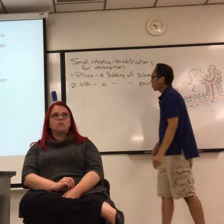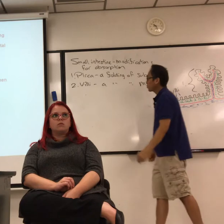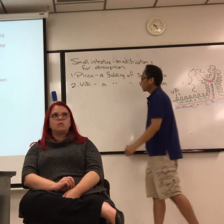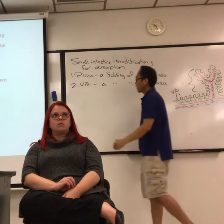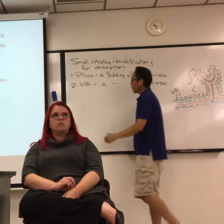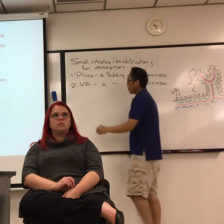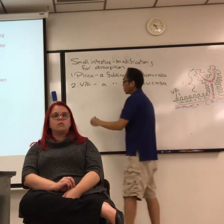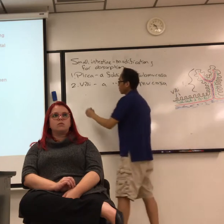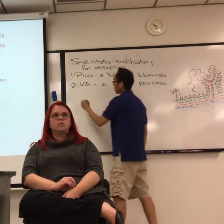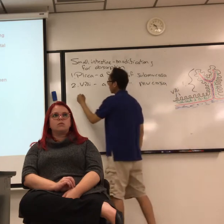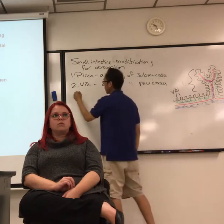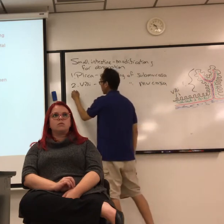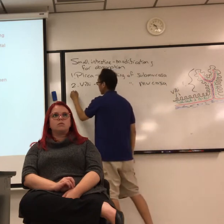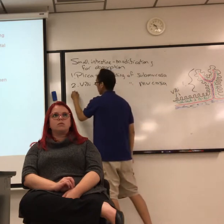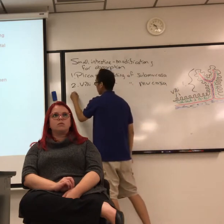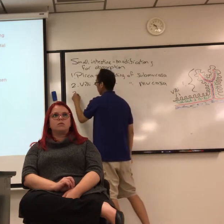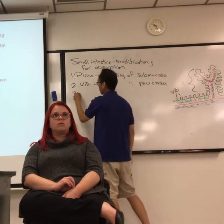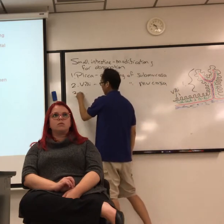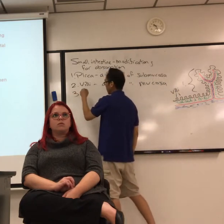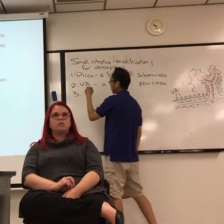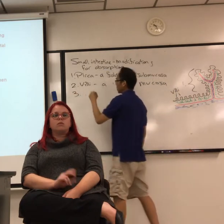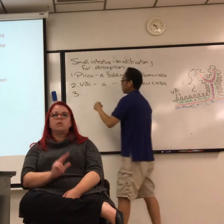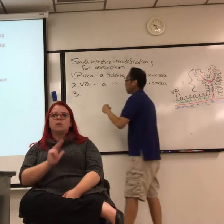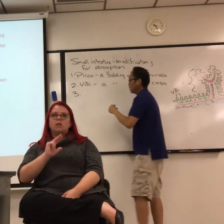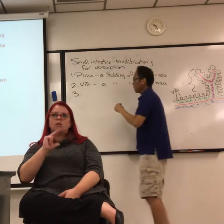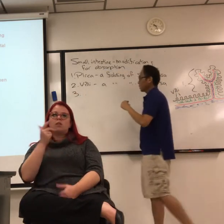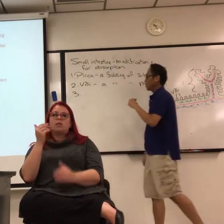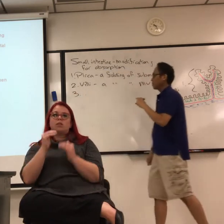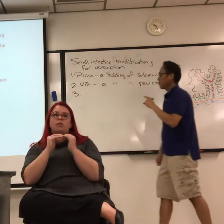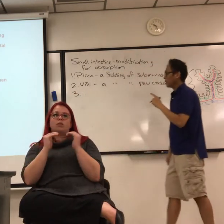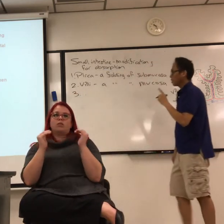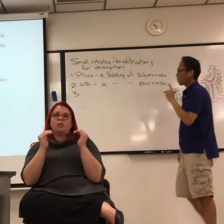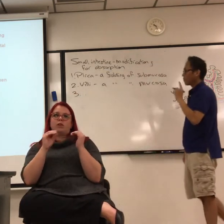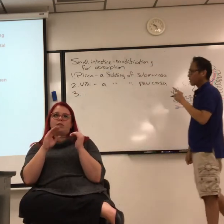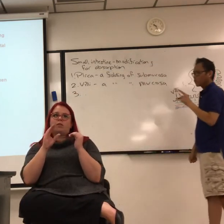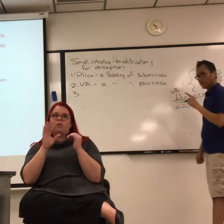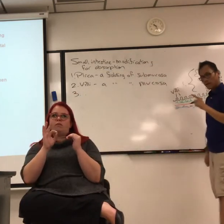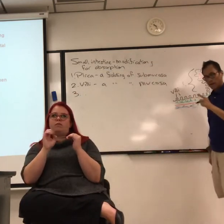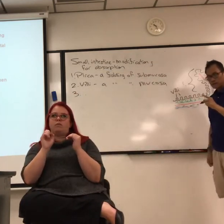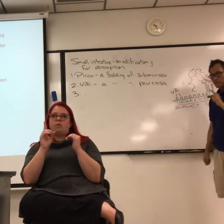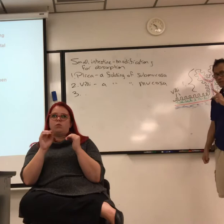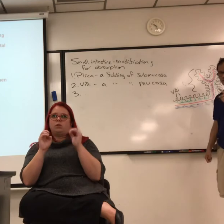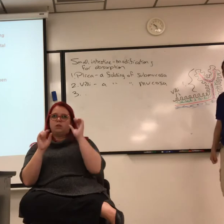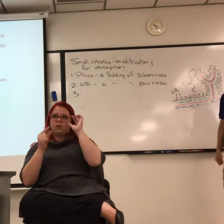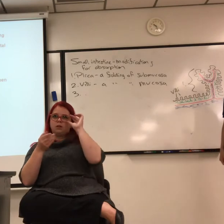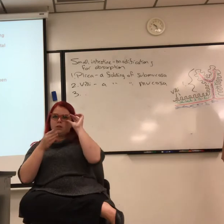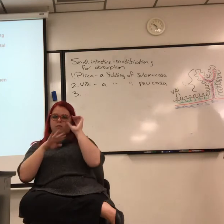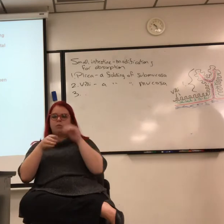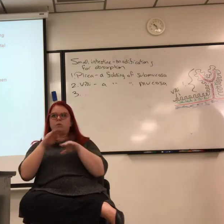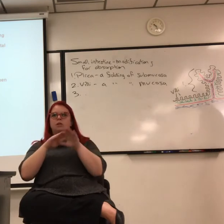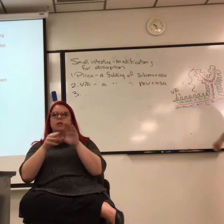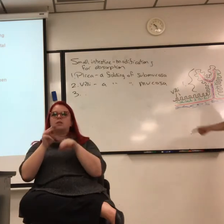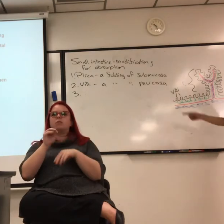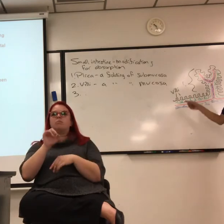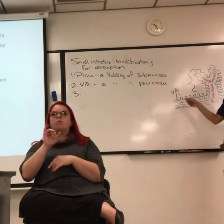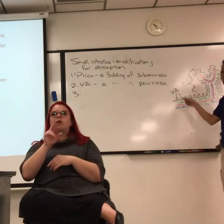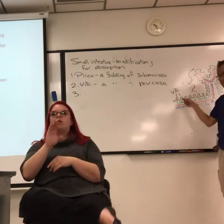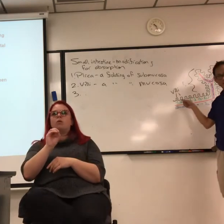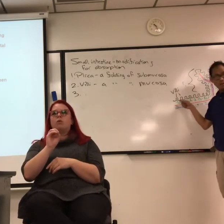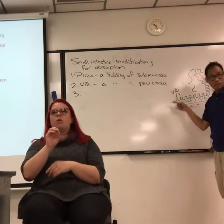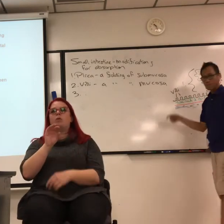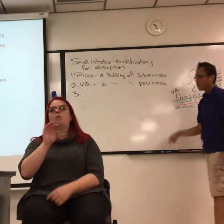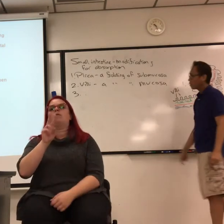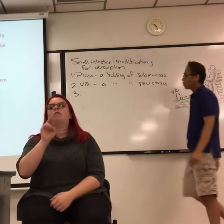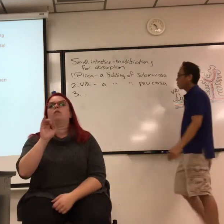A third level of folding or microvilli is a folding of the plasma membrane of each